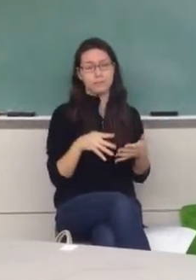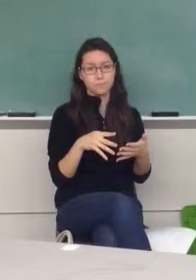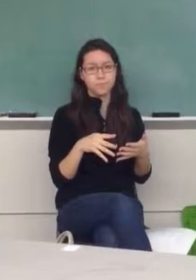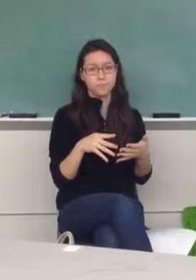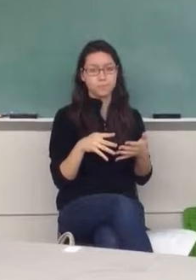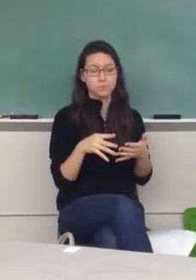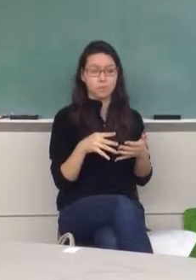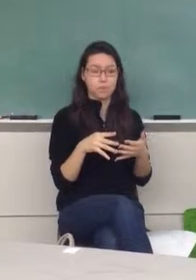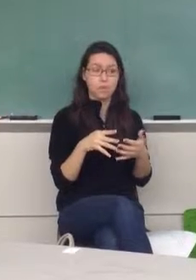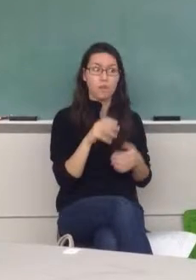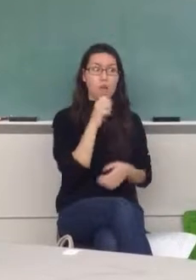Very old.